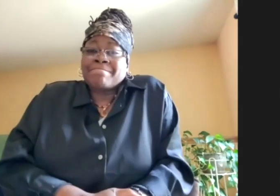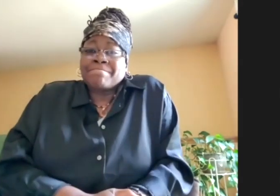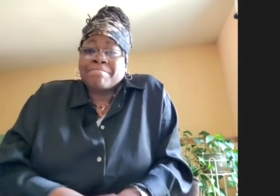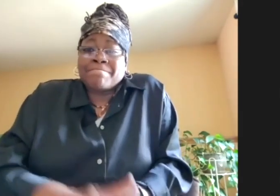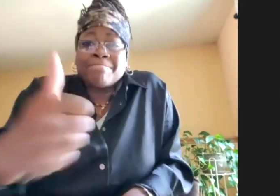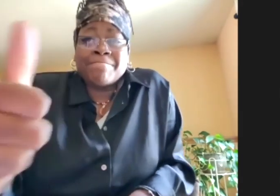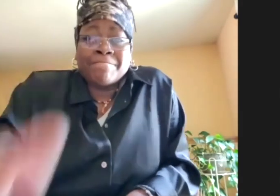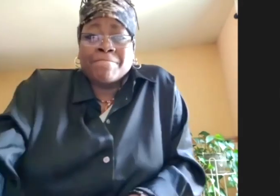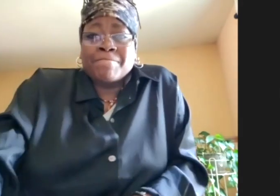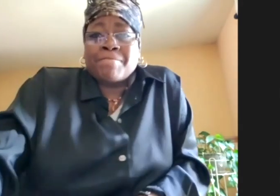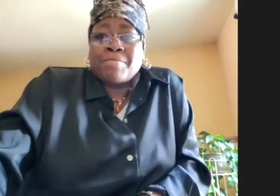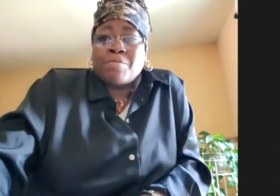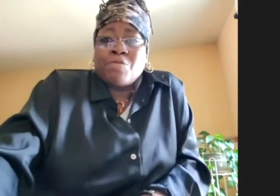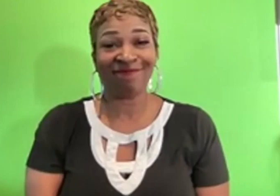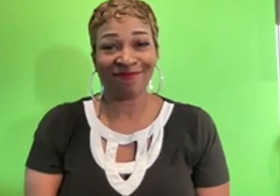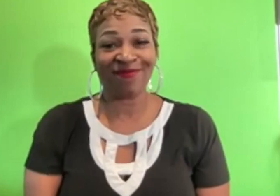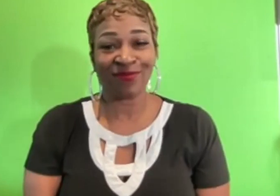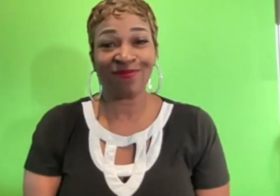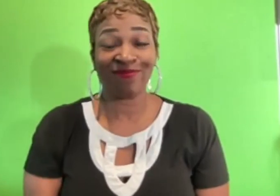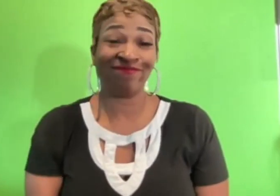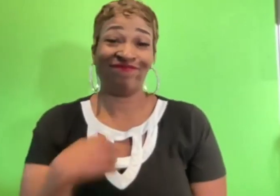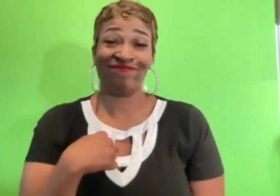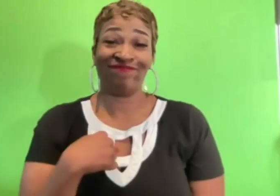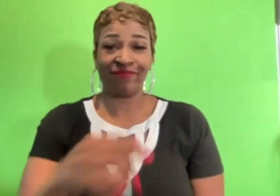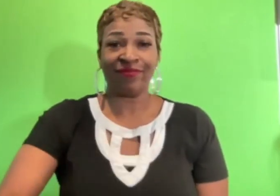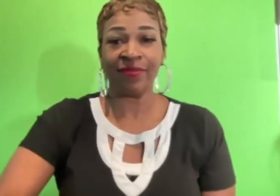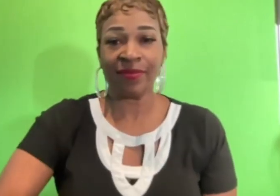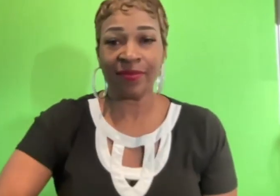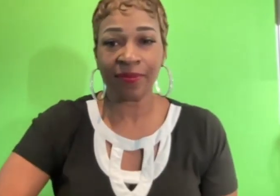And if you believe that you can do that, that's something that you should do.